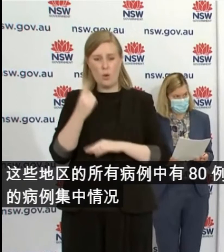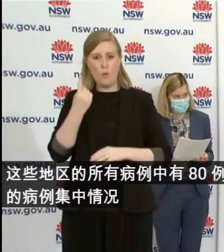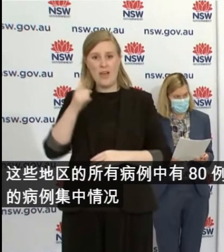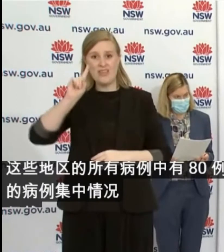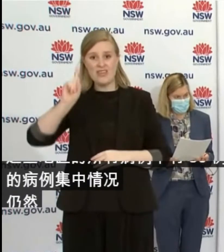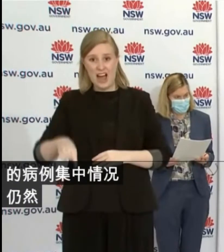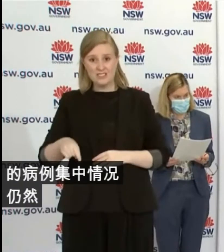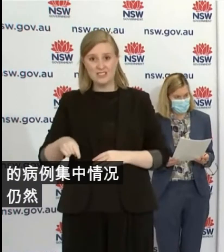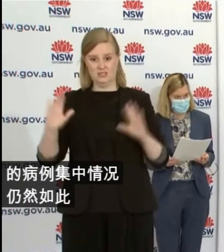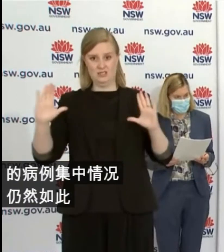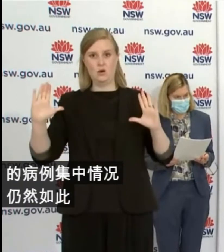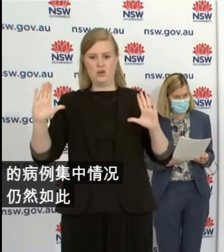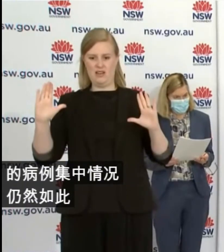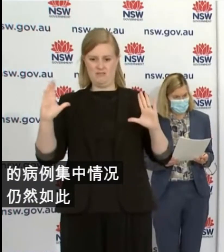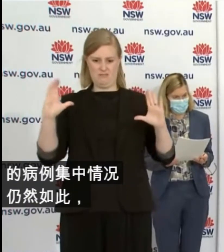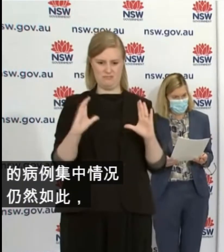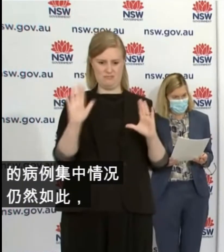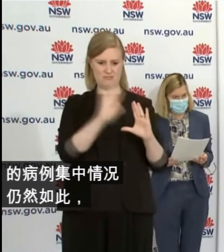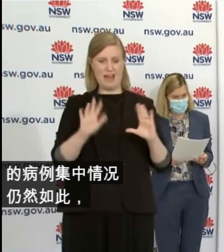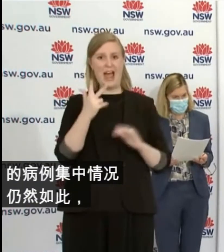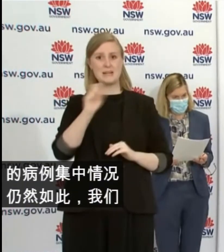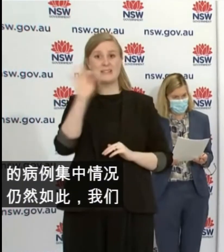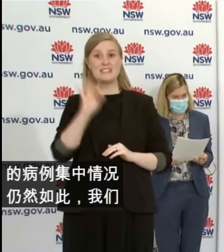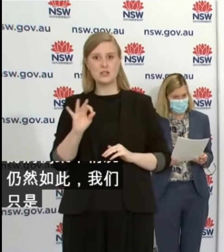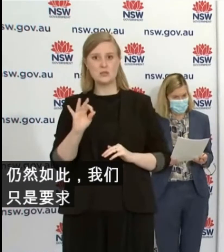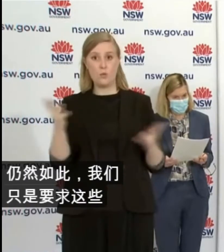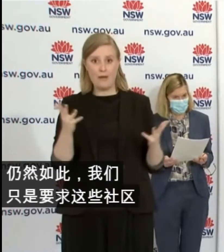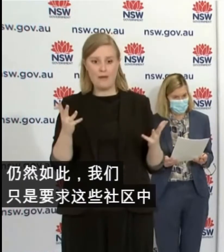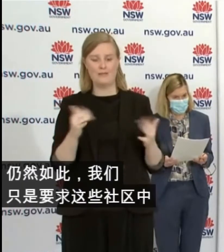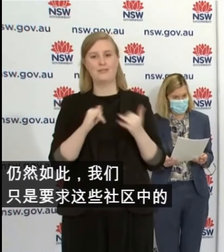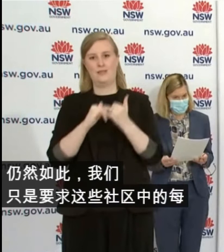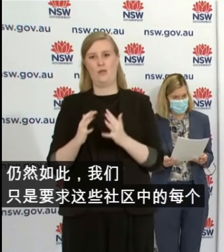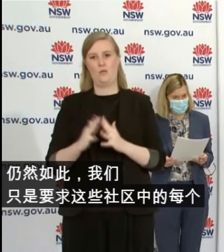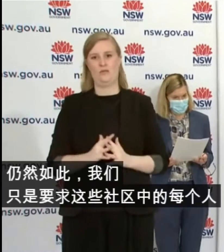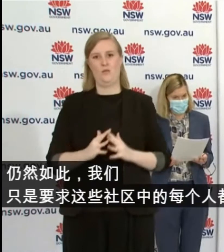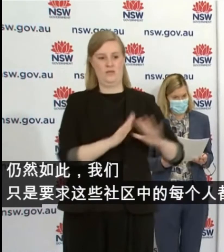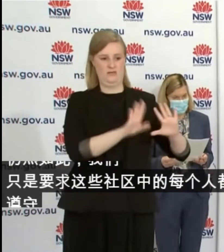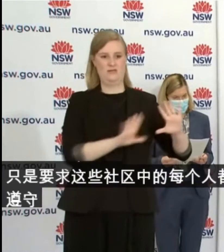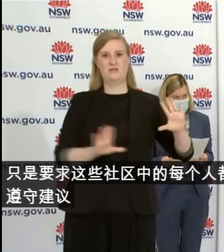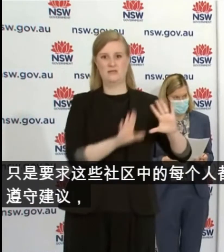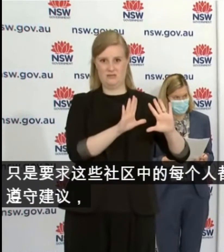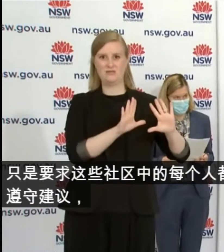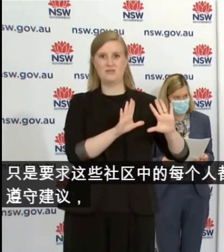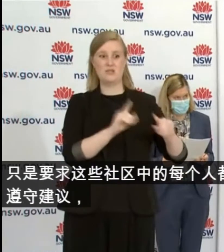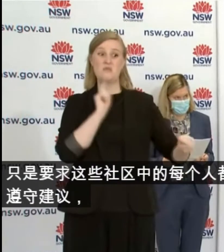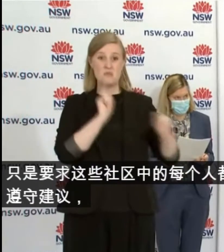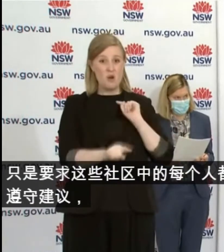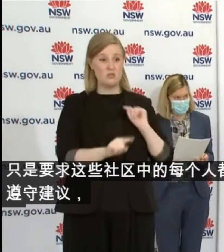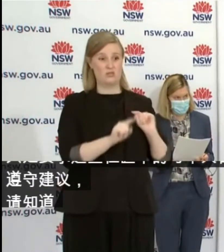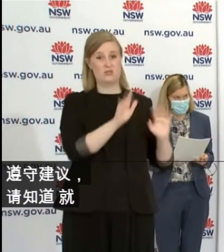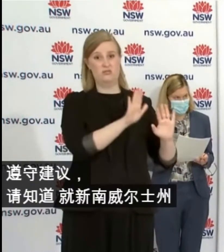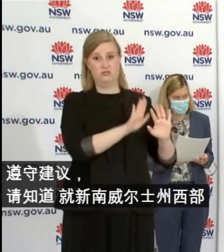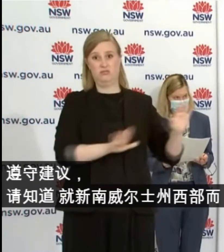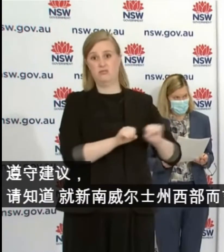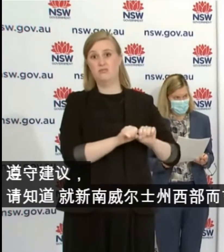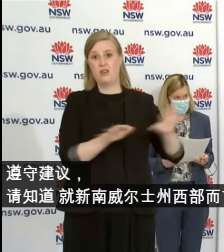those areas remains the case, and we just ask everybody in those communities just to adhere to the advice.